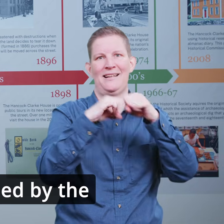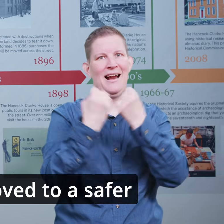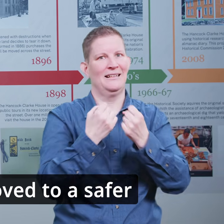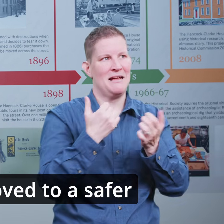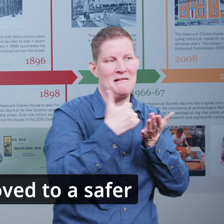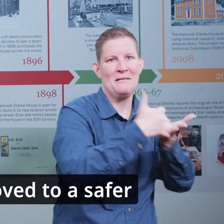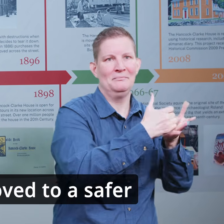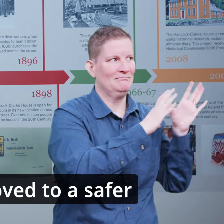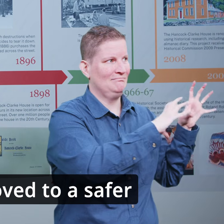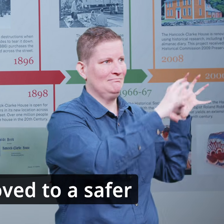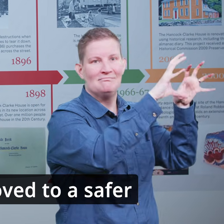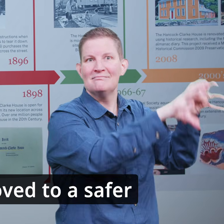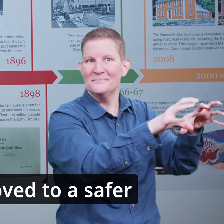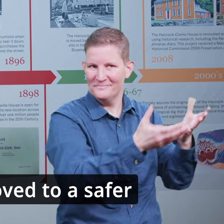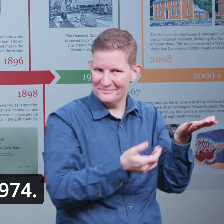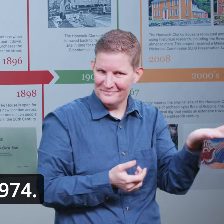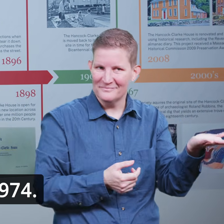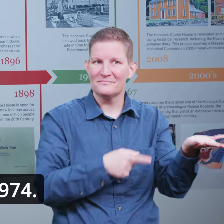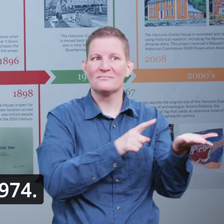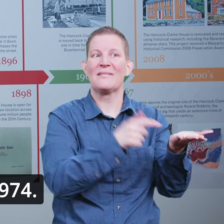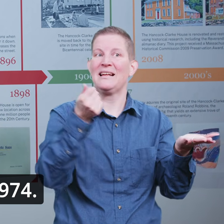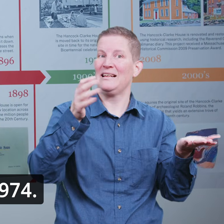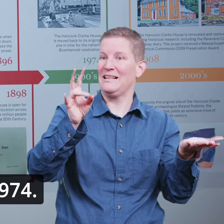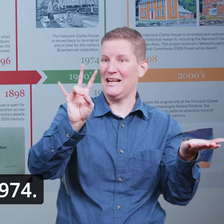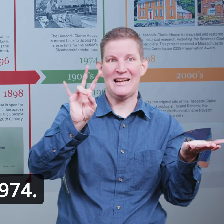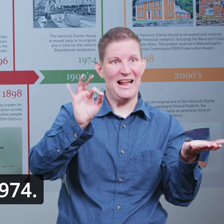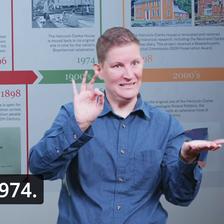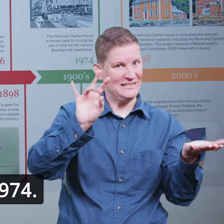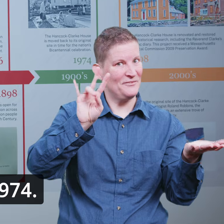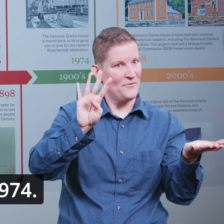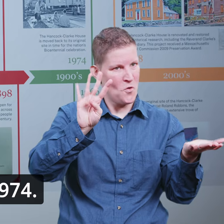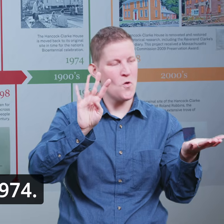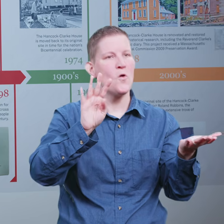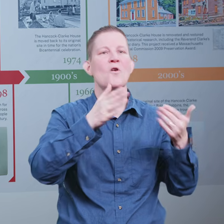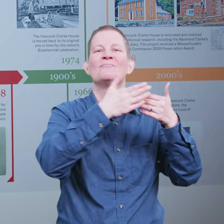but was rescued by the Historical Society and moved to a safer location until 1974.